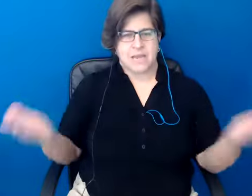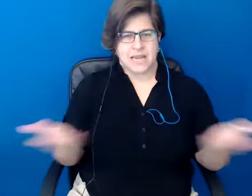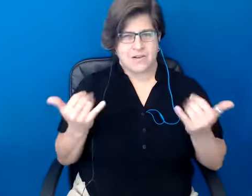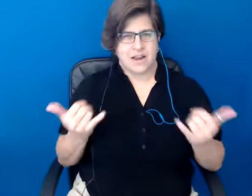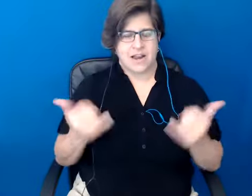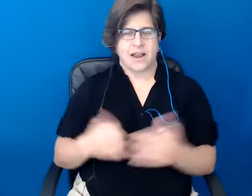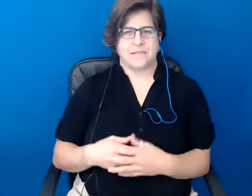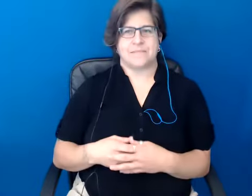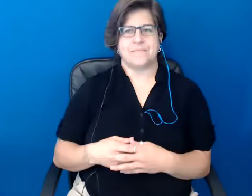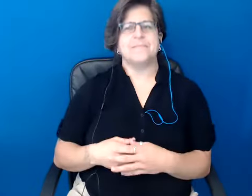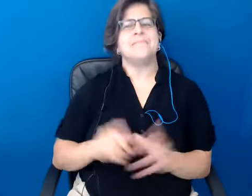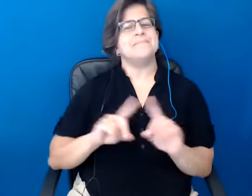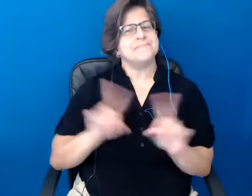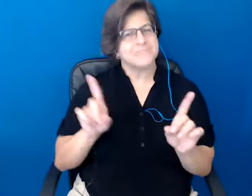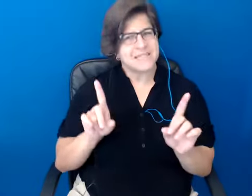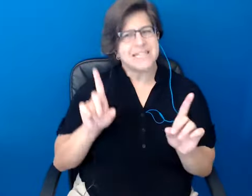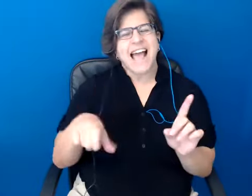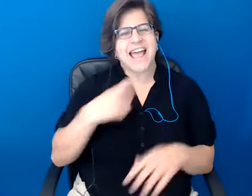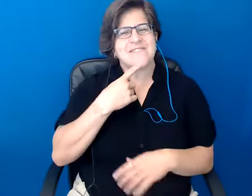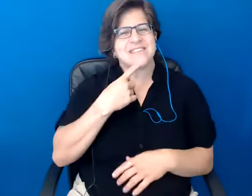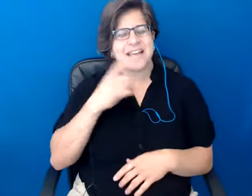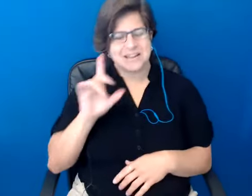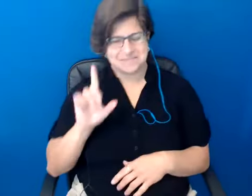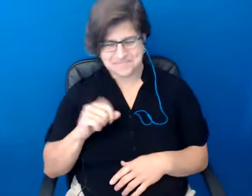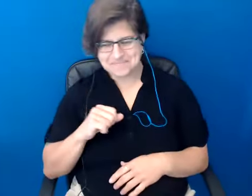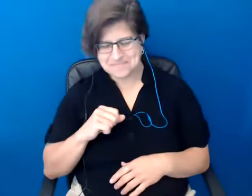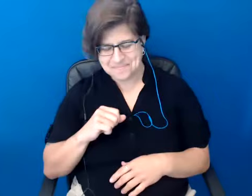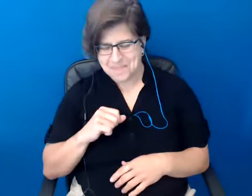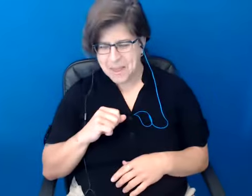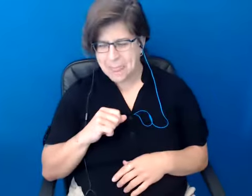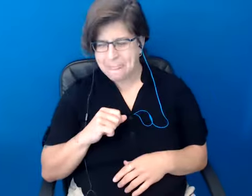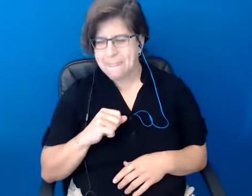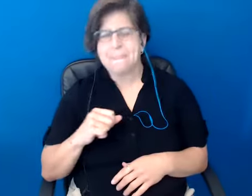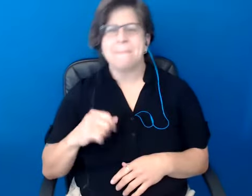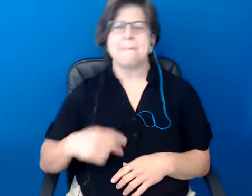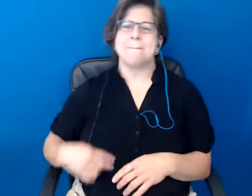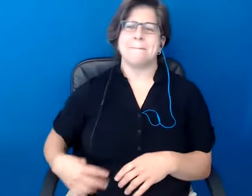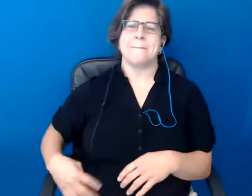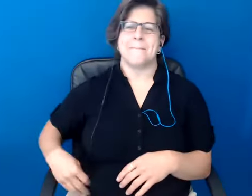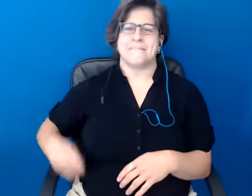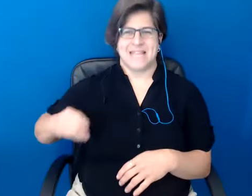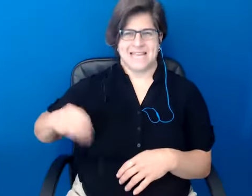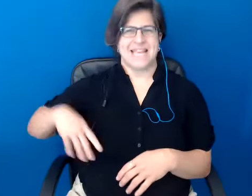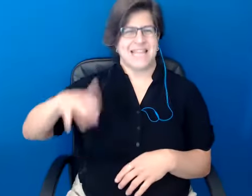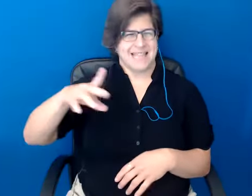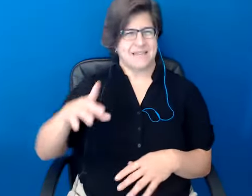Unity and Service Committee for inviting me to speak today. However, I have to say